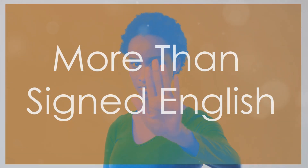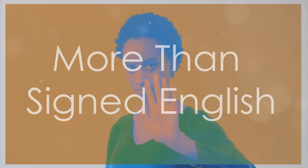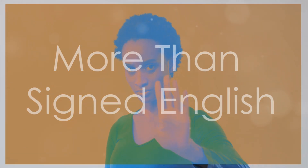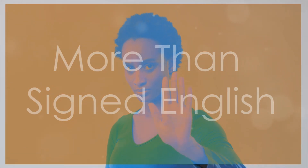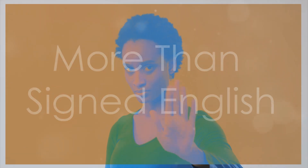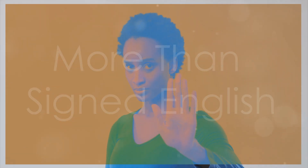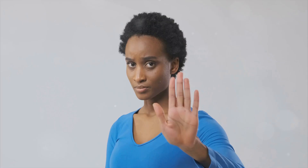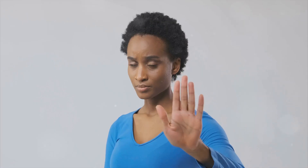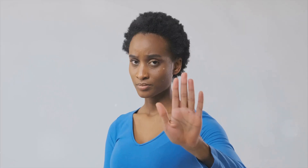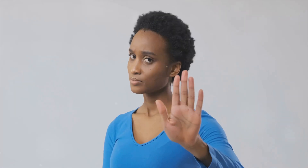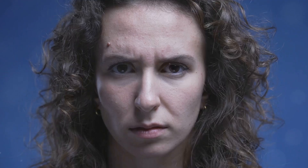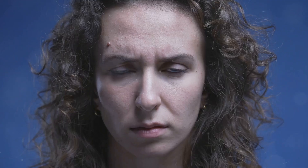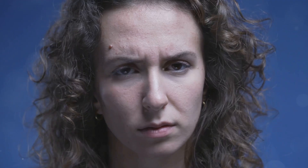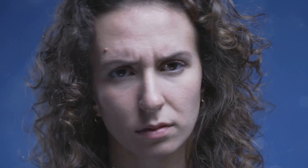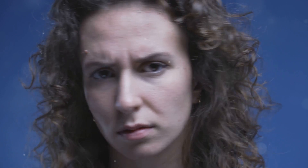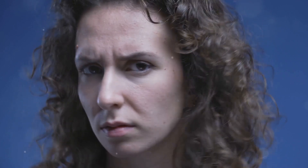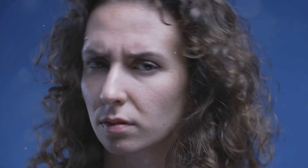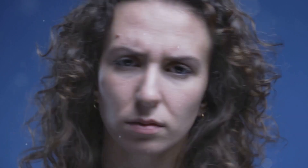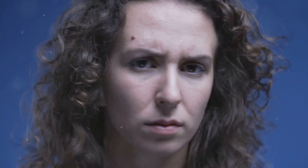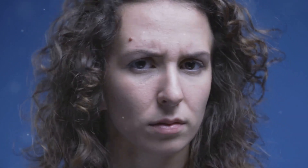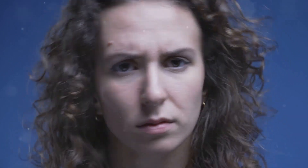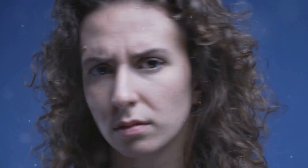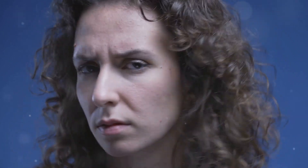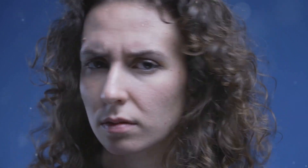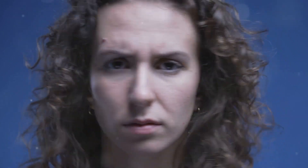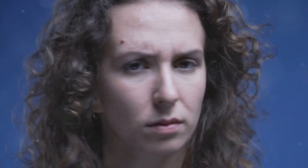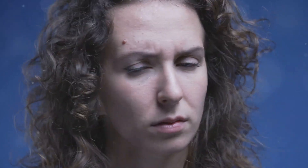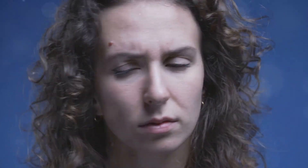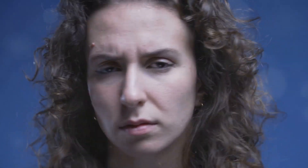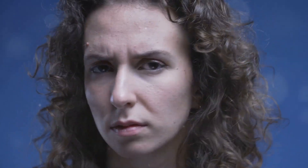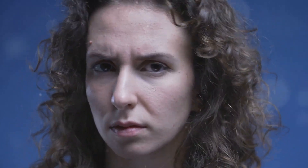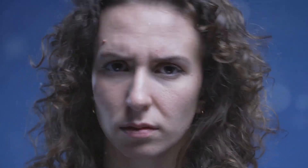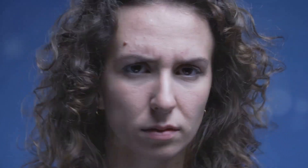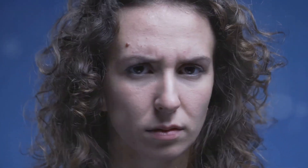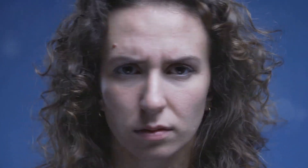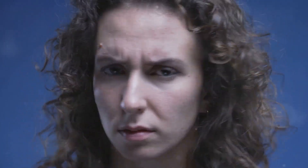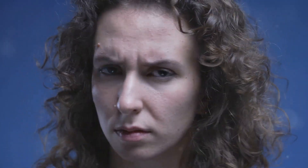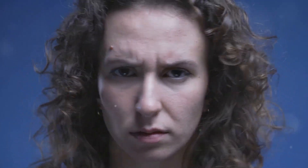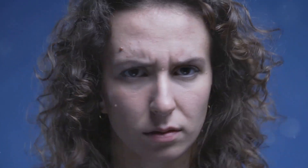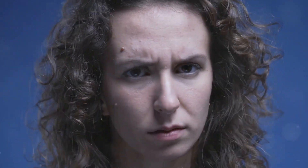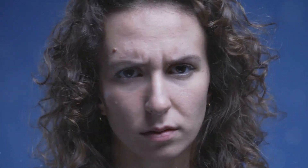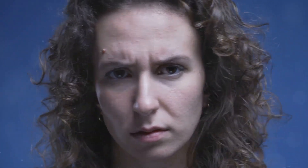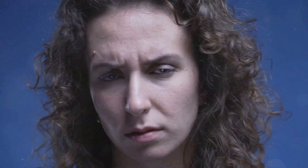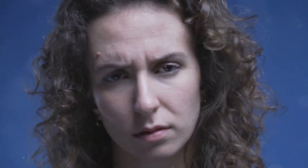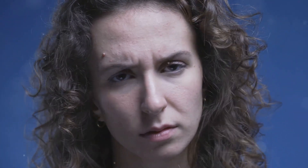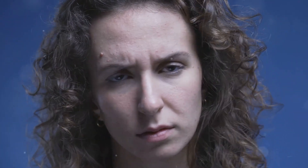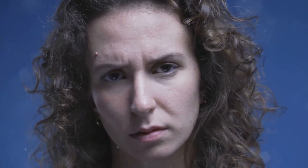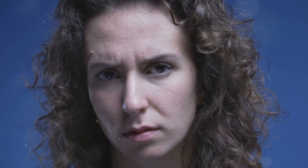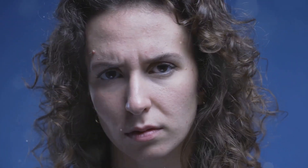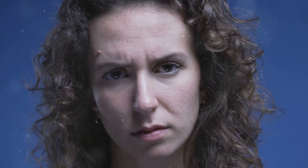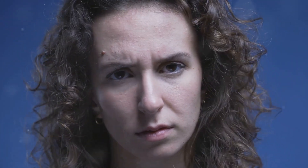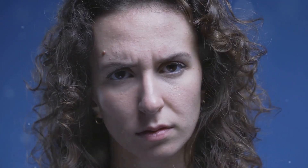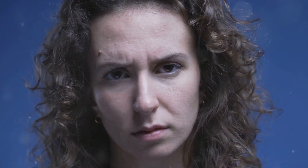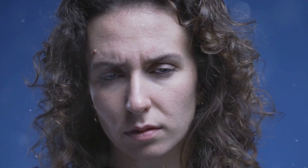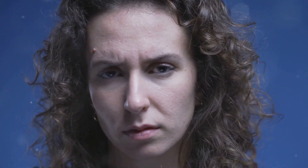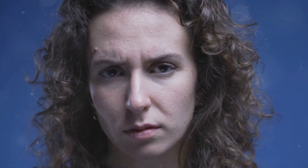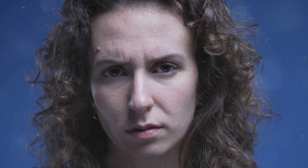Many people assume American Sign Language, or ASL, is just English, signed word for word. This is a common misconception that needs to be